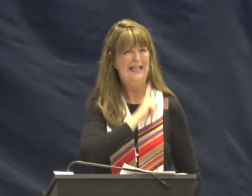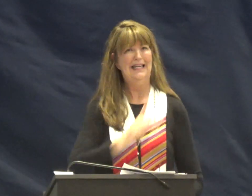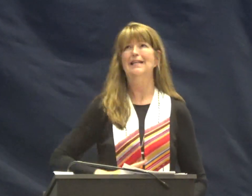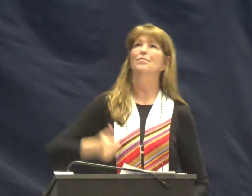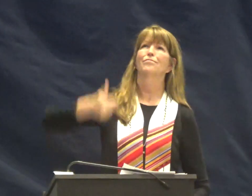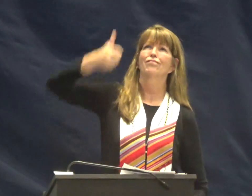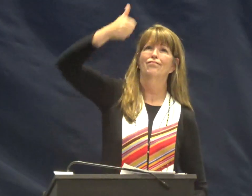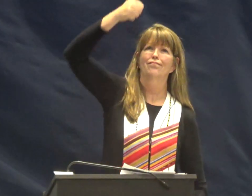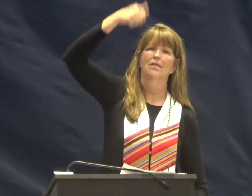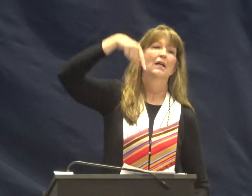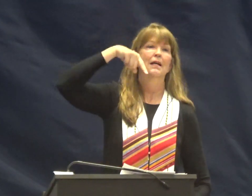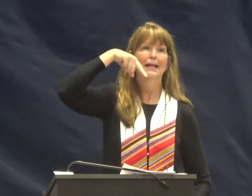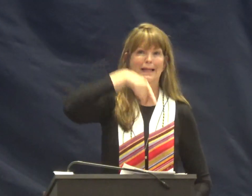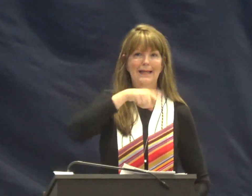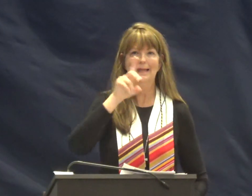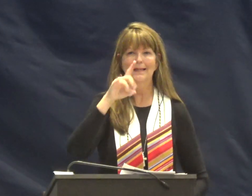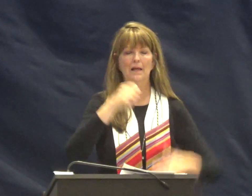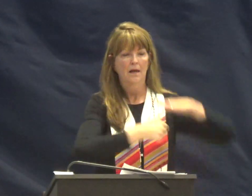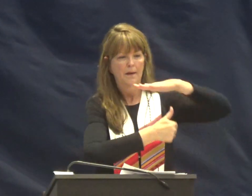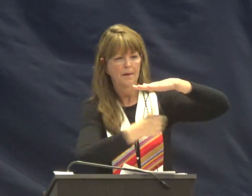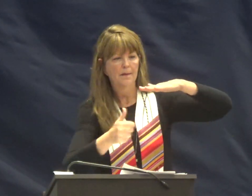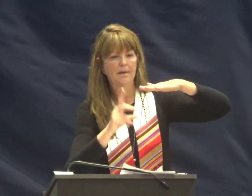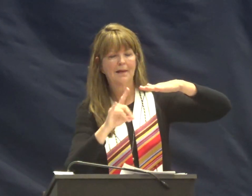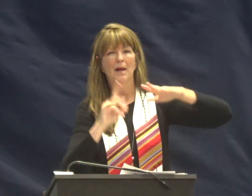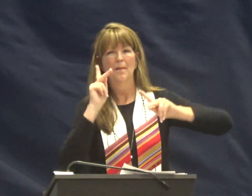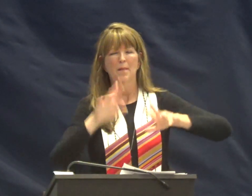And in the story in Jonah, the king actually did that.